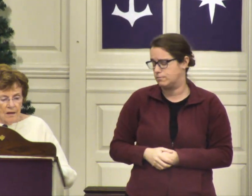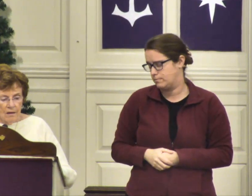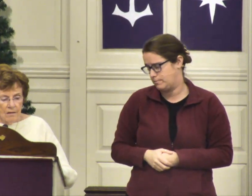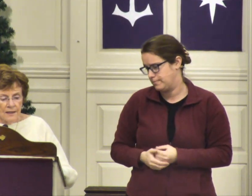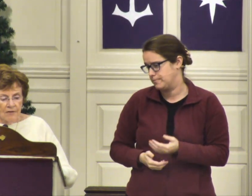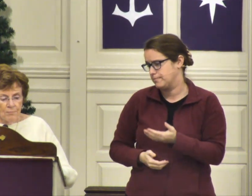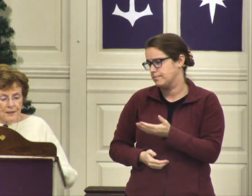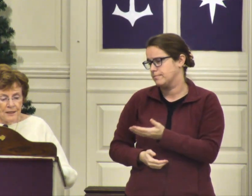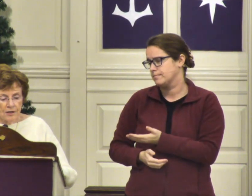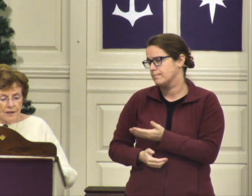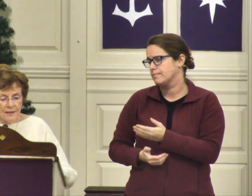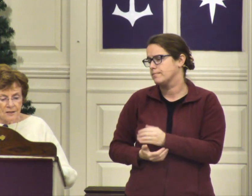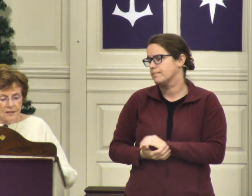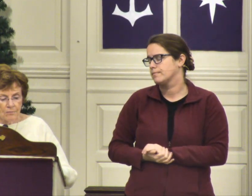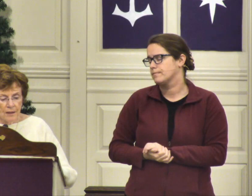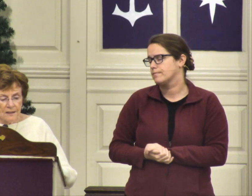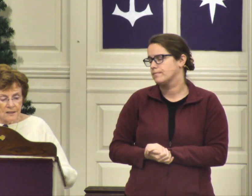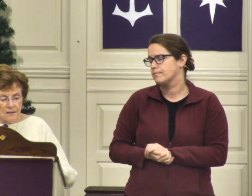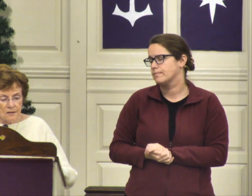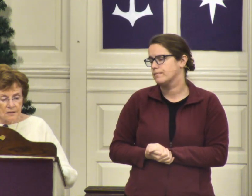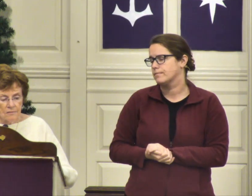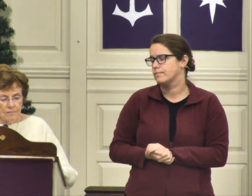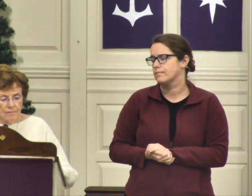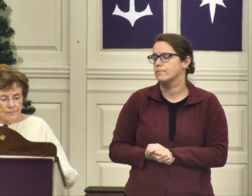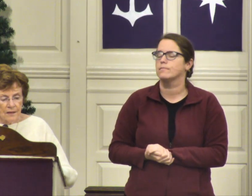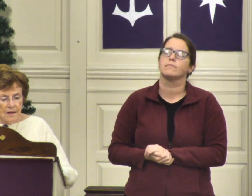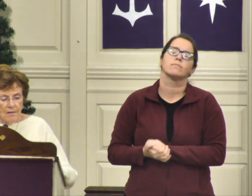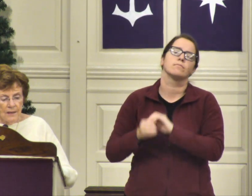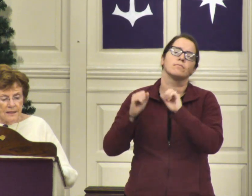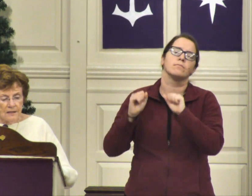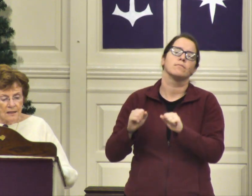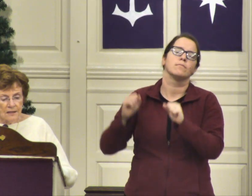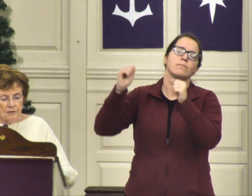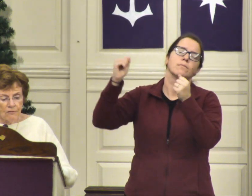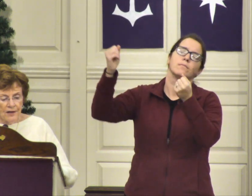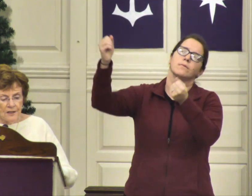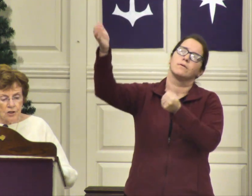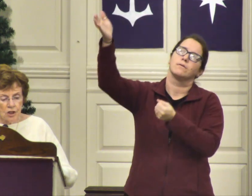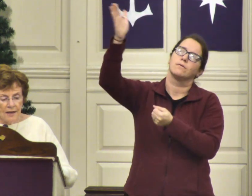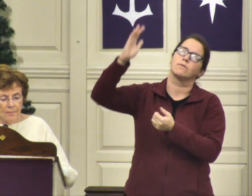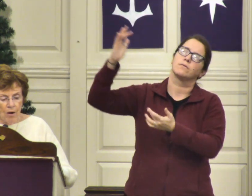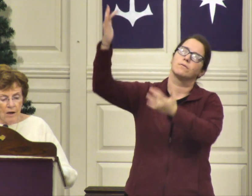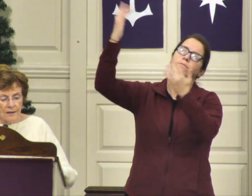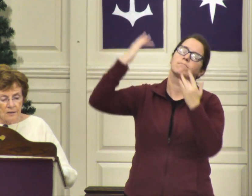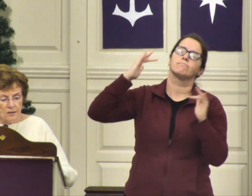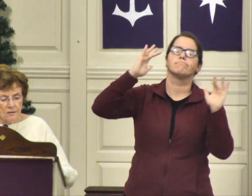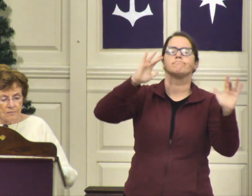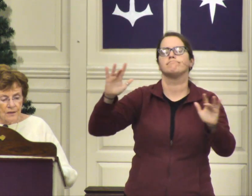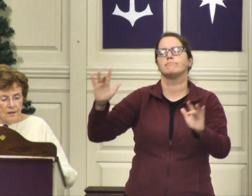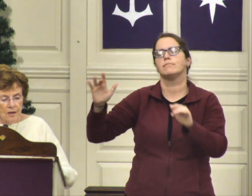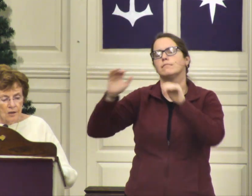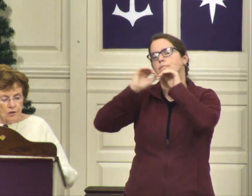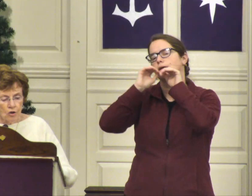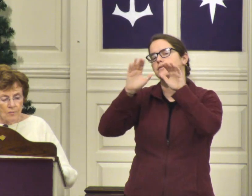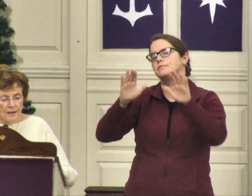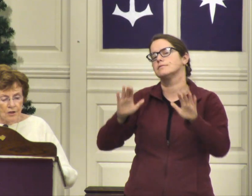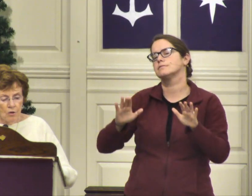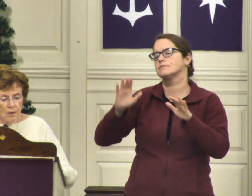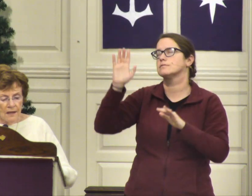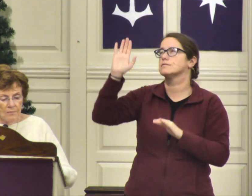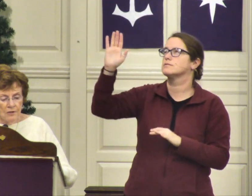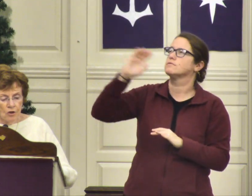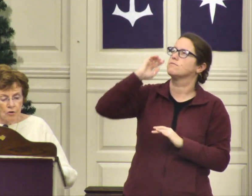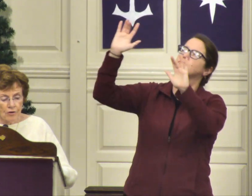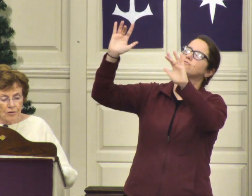May God have pity on us and bless us. May he let his face shine upon us. So may your way be